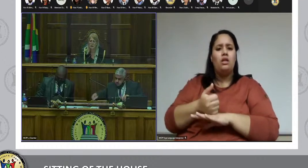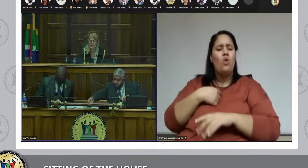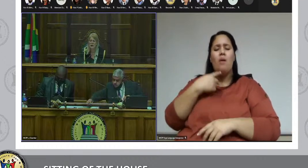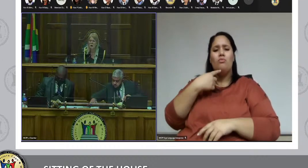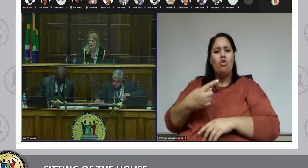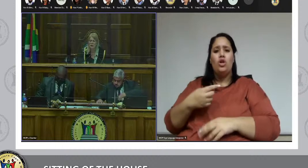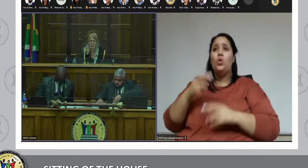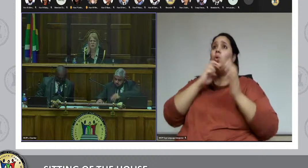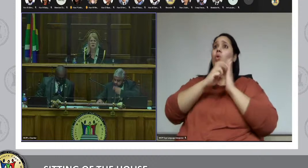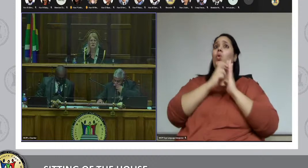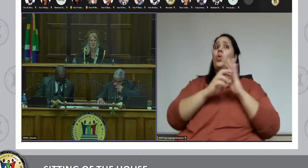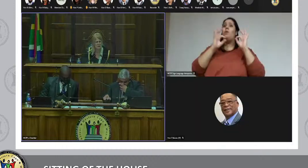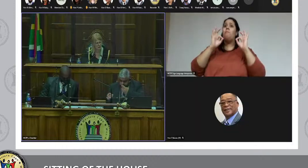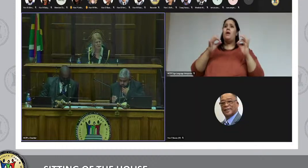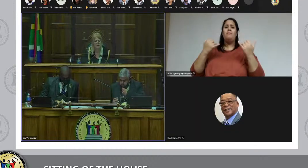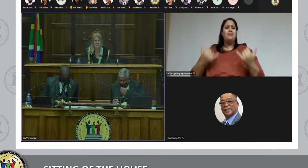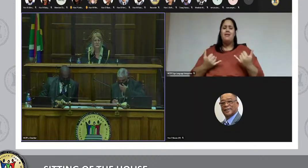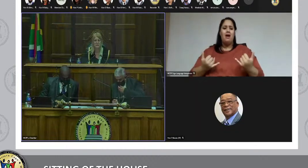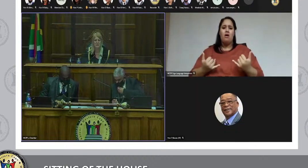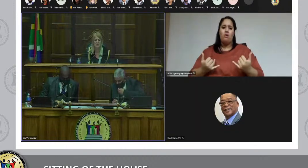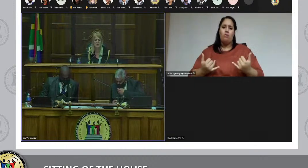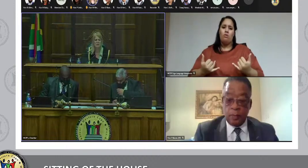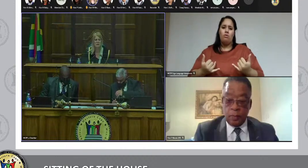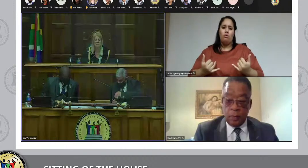any ruling on the motion itself.